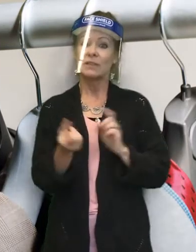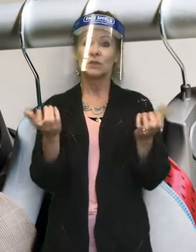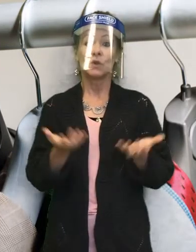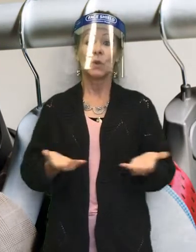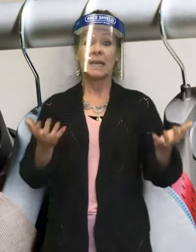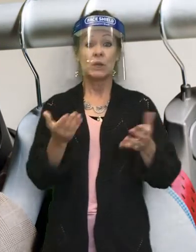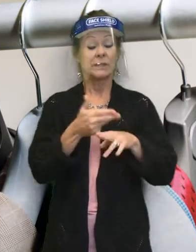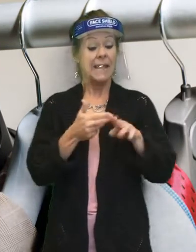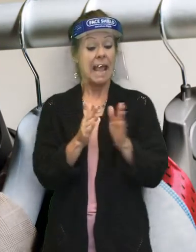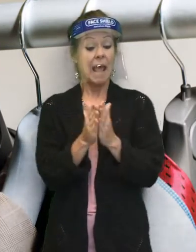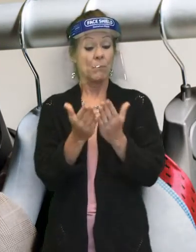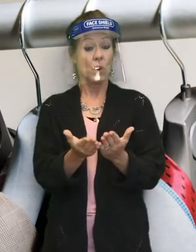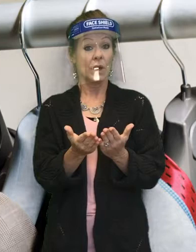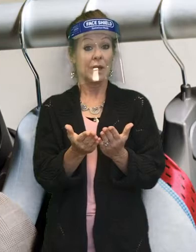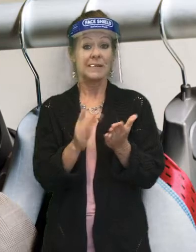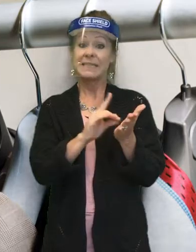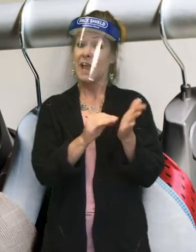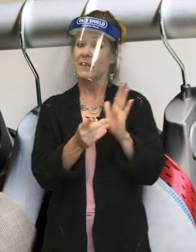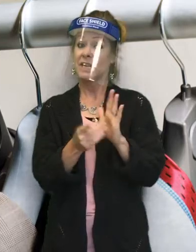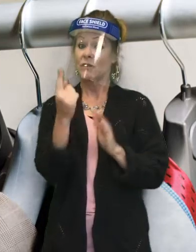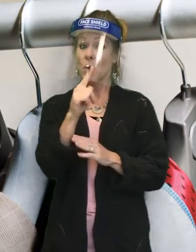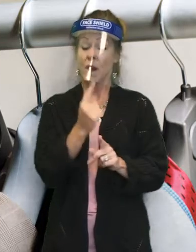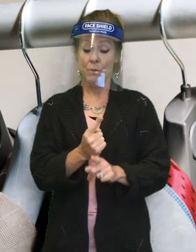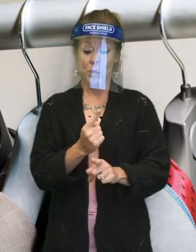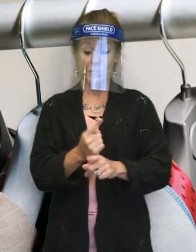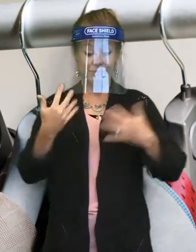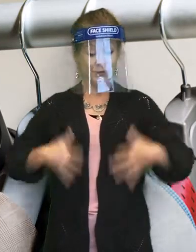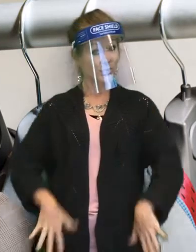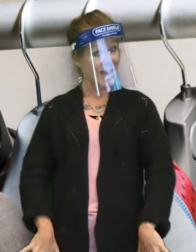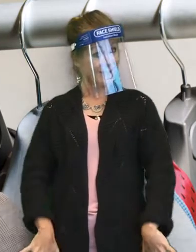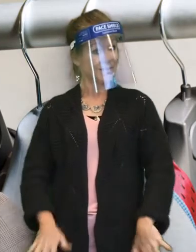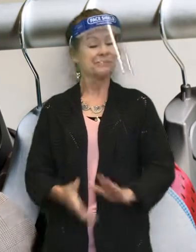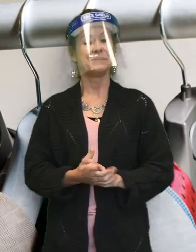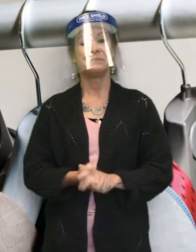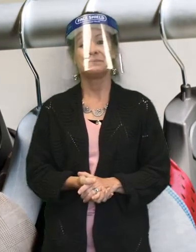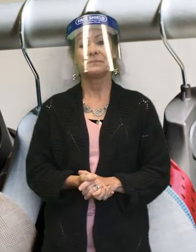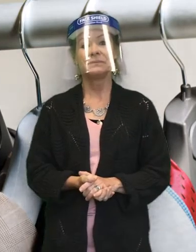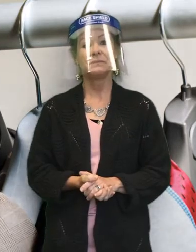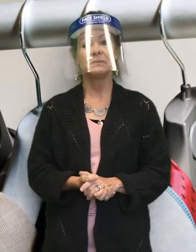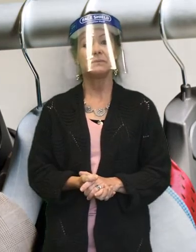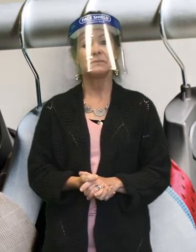the handbook definition for appropriate dress.